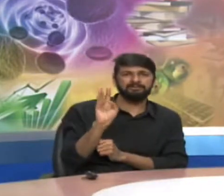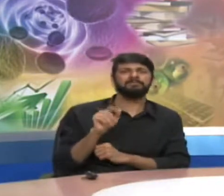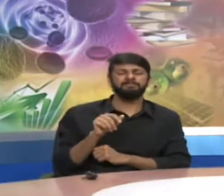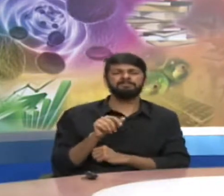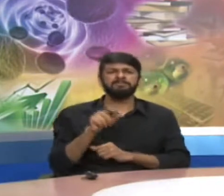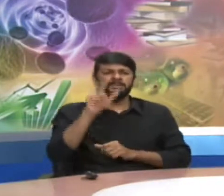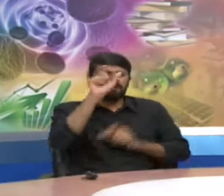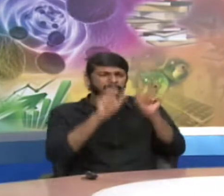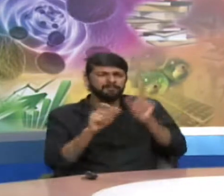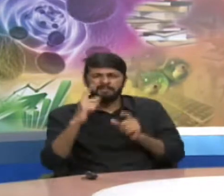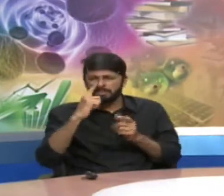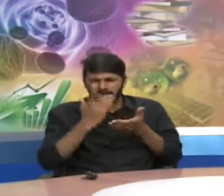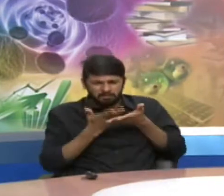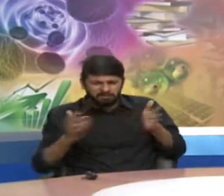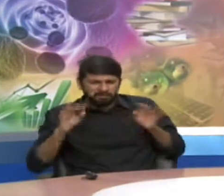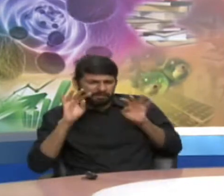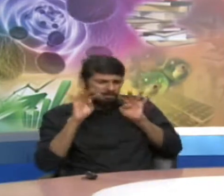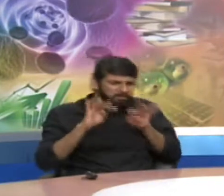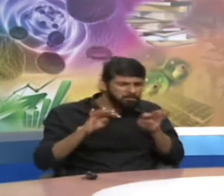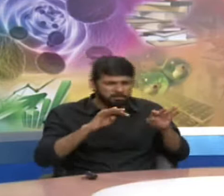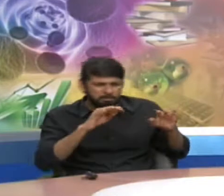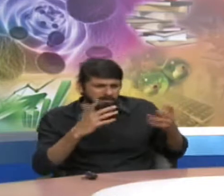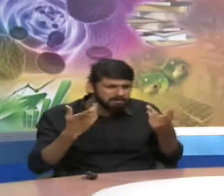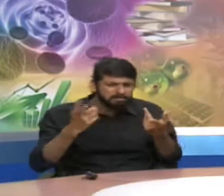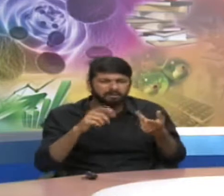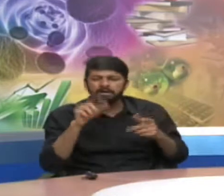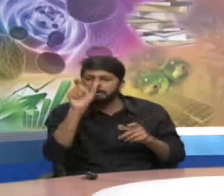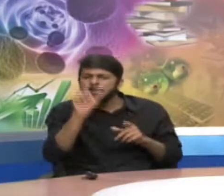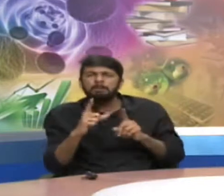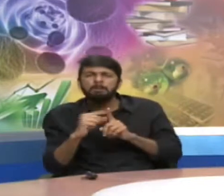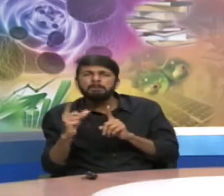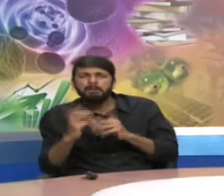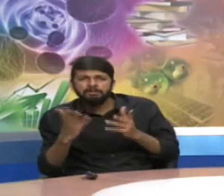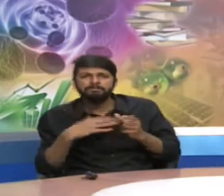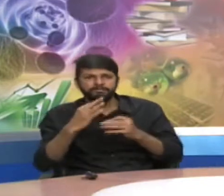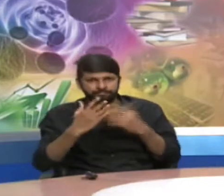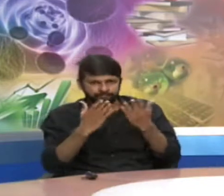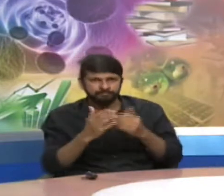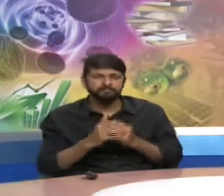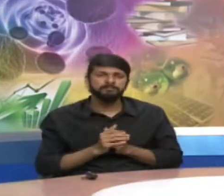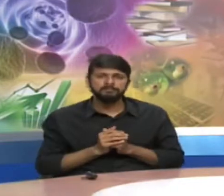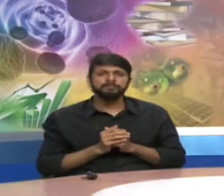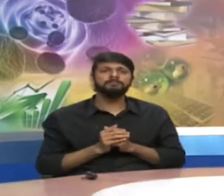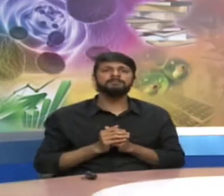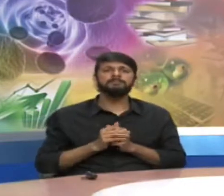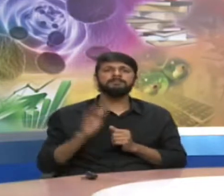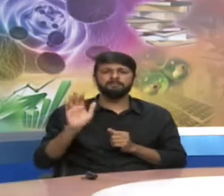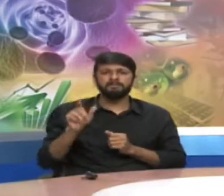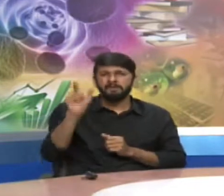Answer number 4, her attendants look deeply concerned. One is fanning